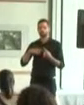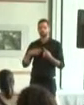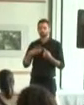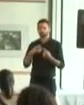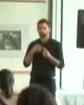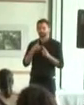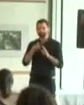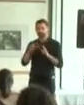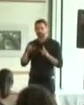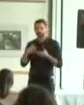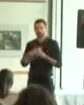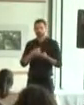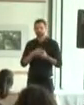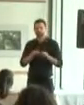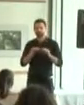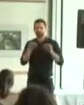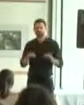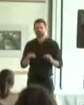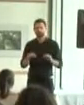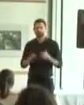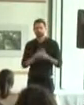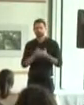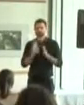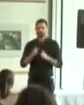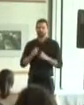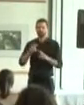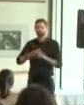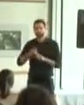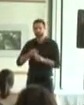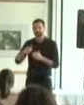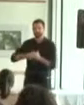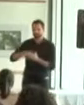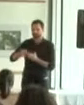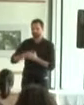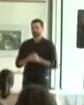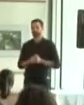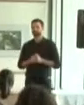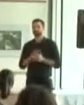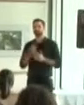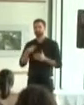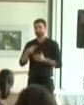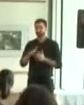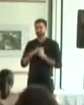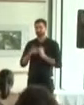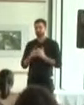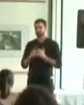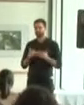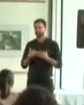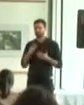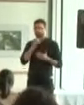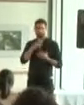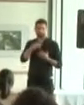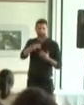digital preservation system so that we don't have to re-scan it all over again. The reality is at the moment, Archives New Zealand is going to be scanning